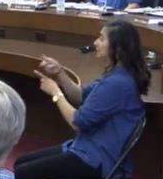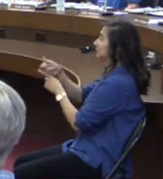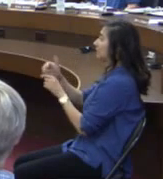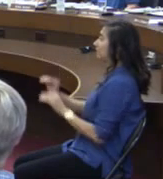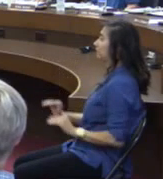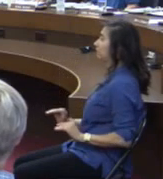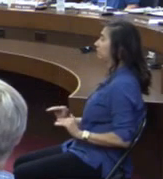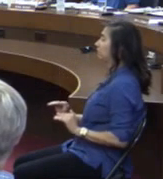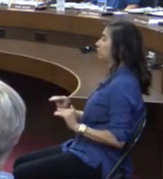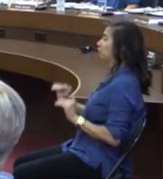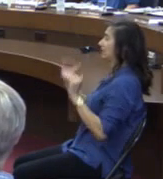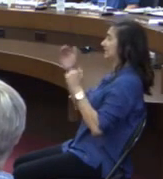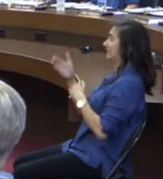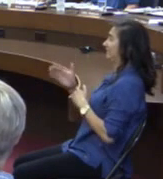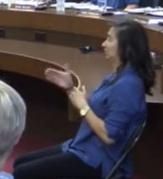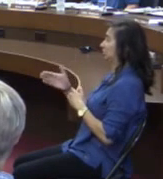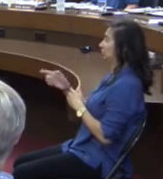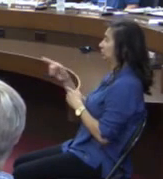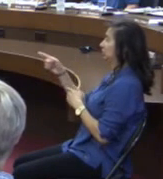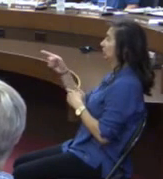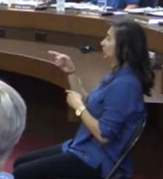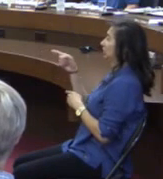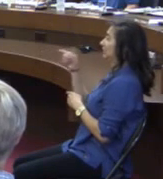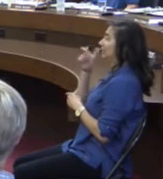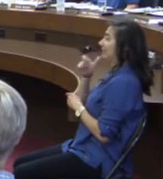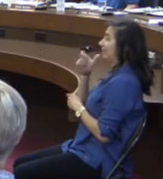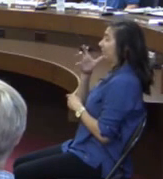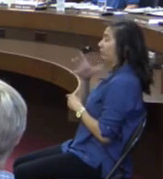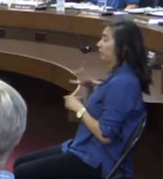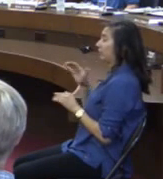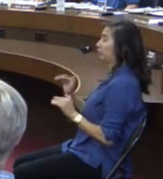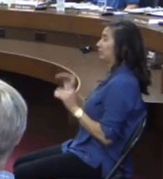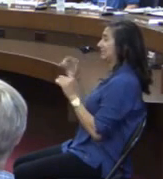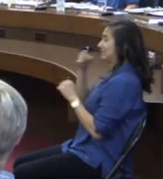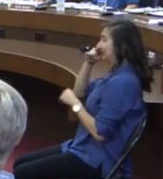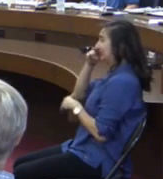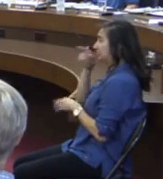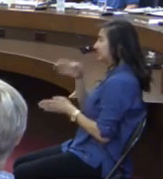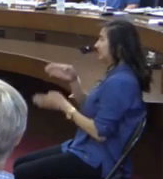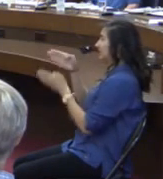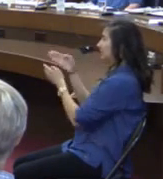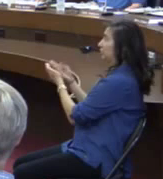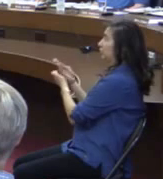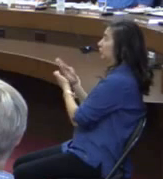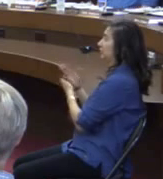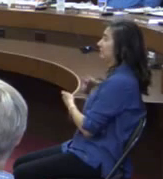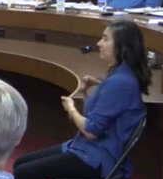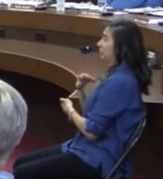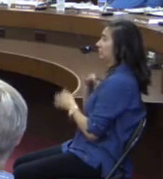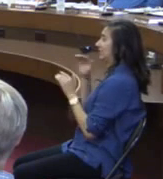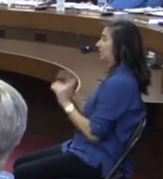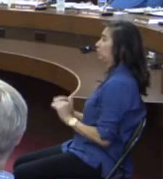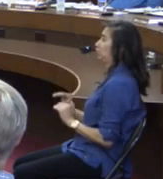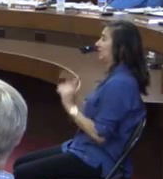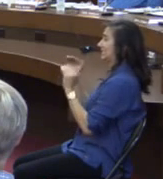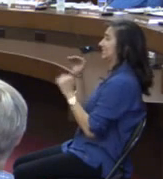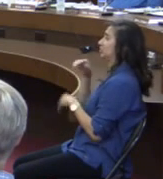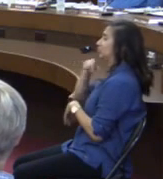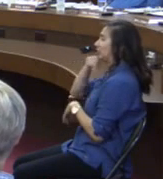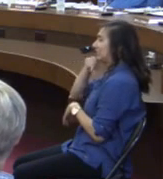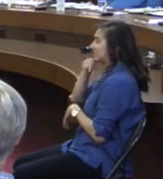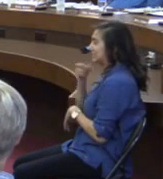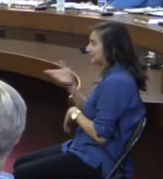raised children and two turtles. And our newest candidate, Ryan Fraze, raises